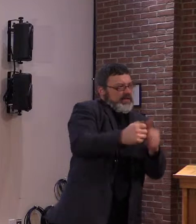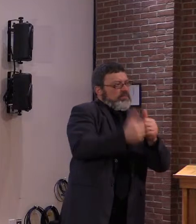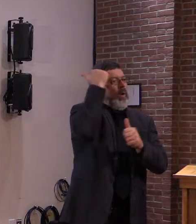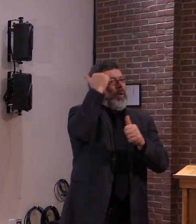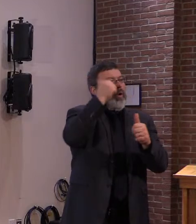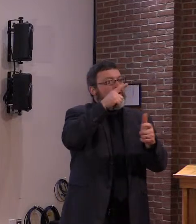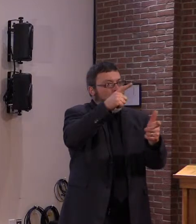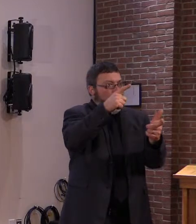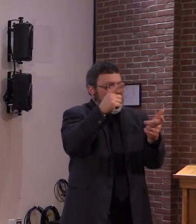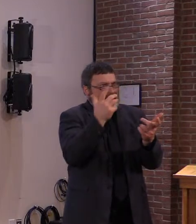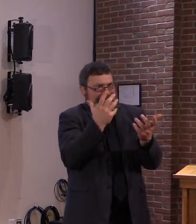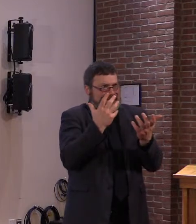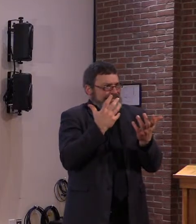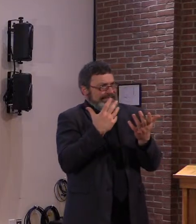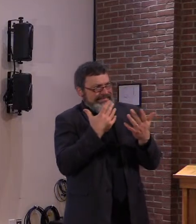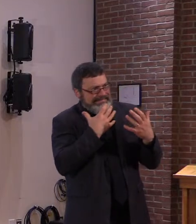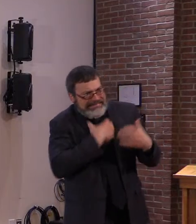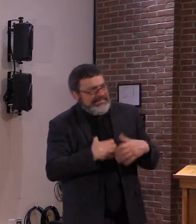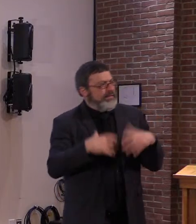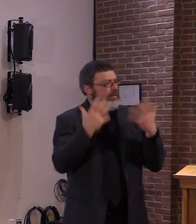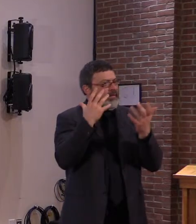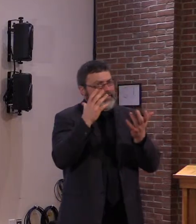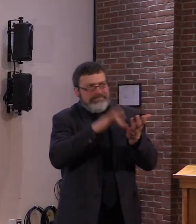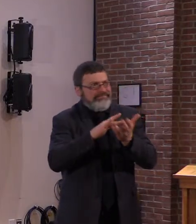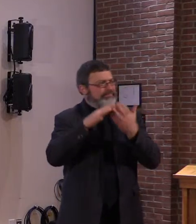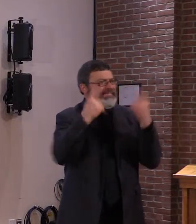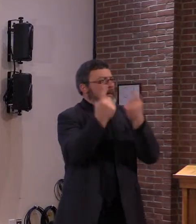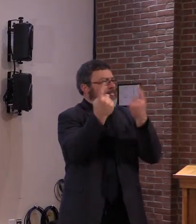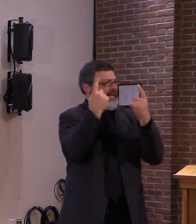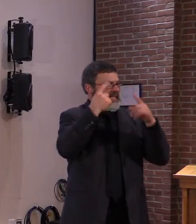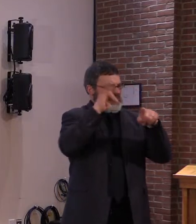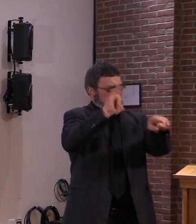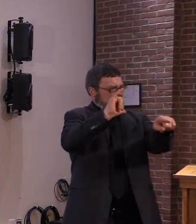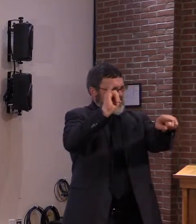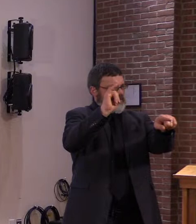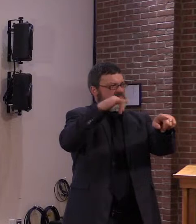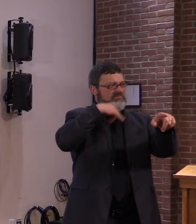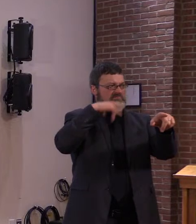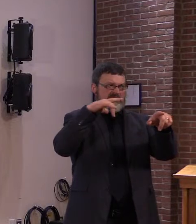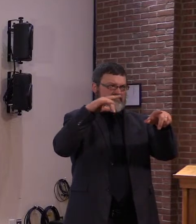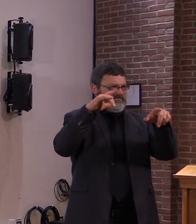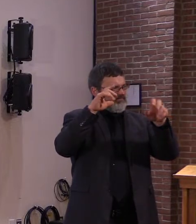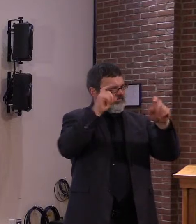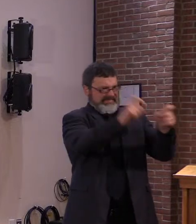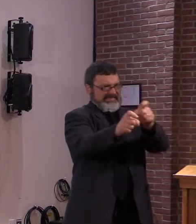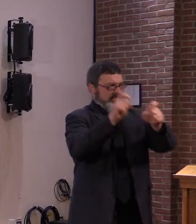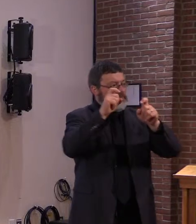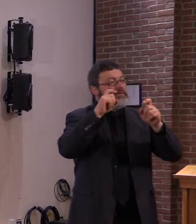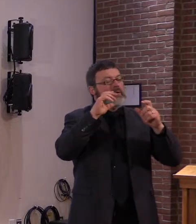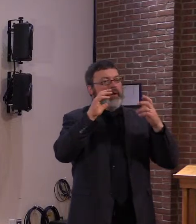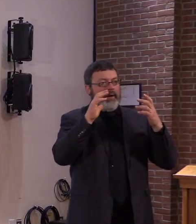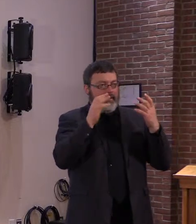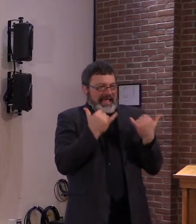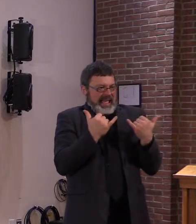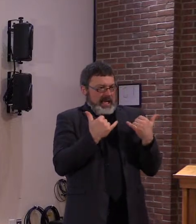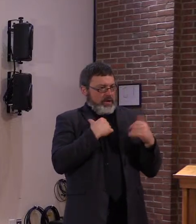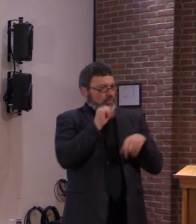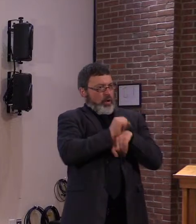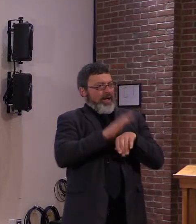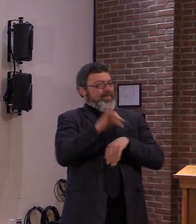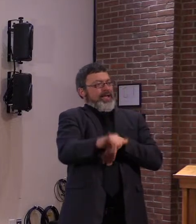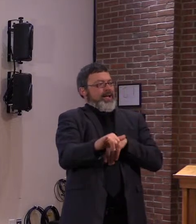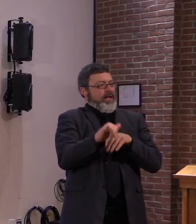safe. So on the one hand, schools felt challenged, I think, to go beyond what would be their traditional authority. On the